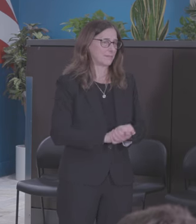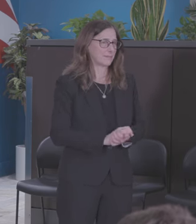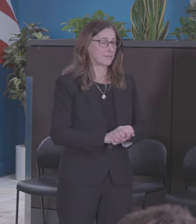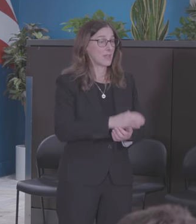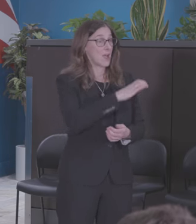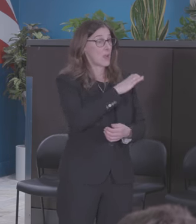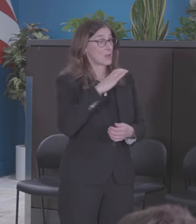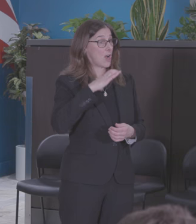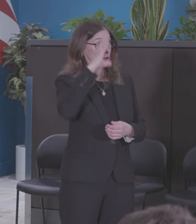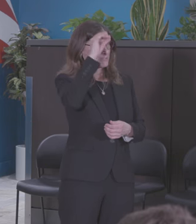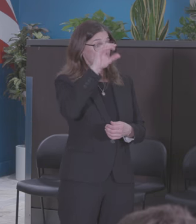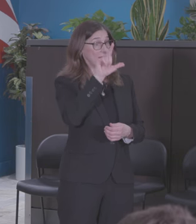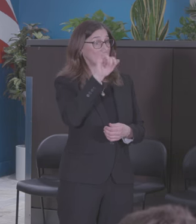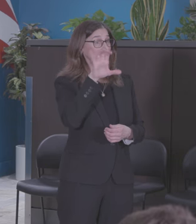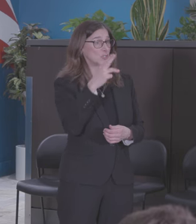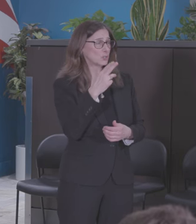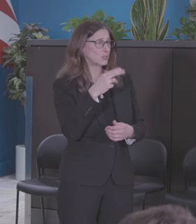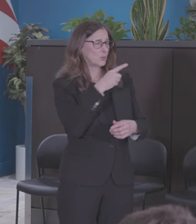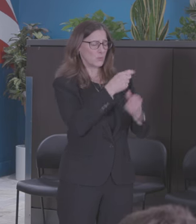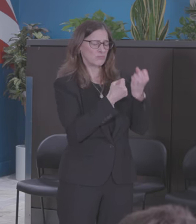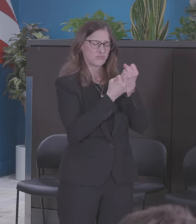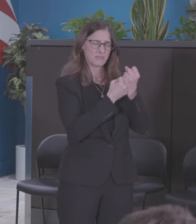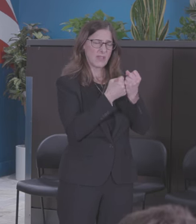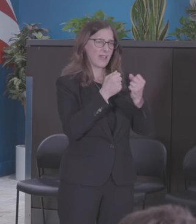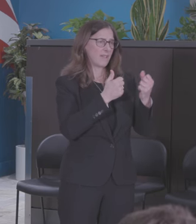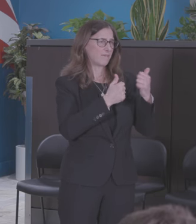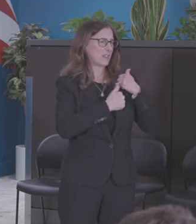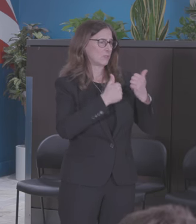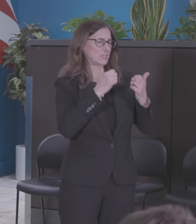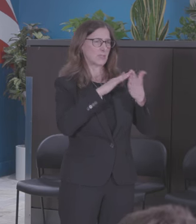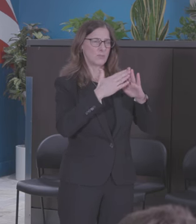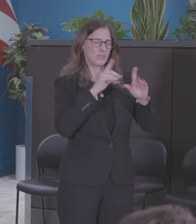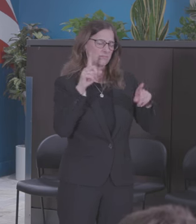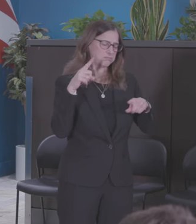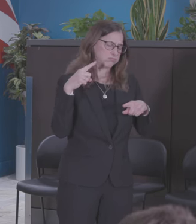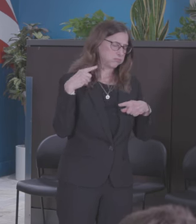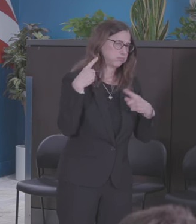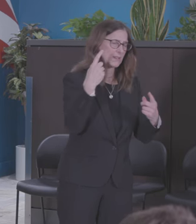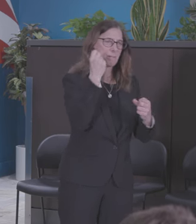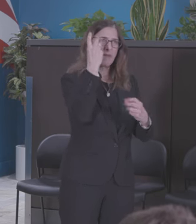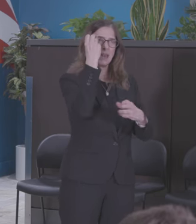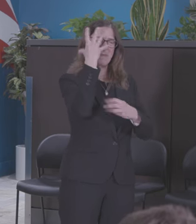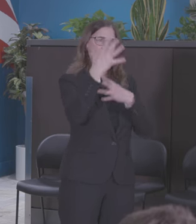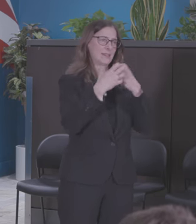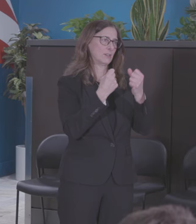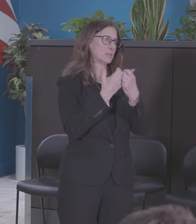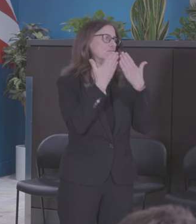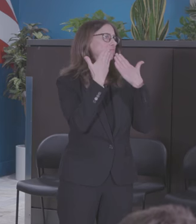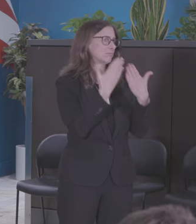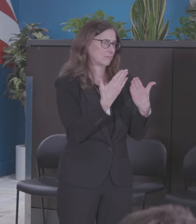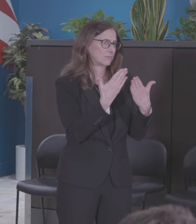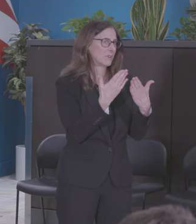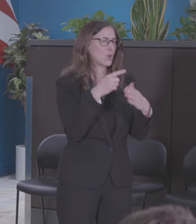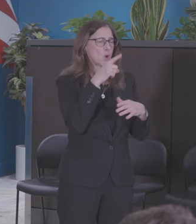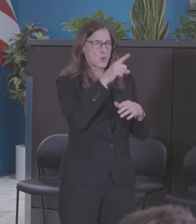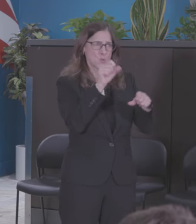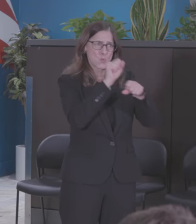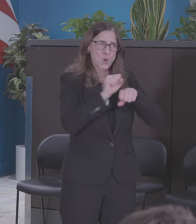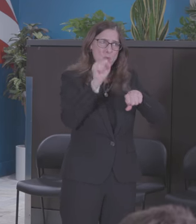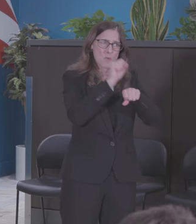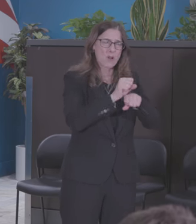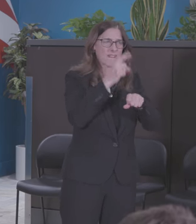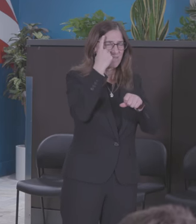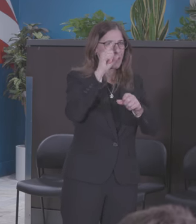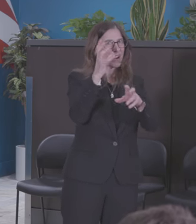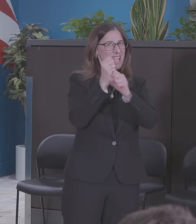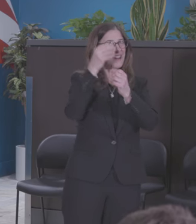Congressman Lynch, thank you for your unwavering support for our veteran community for decades and for bringing home those federal dollars so we could put them to good use